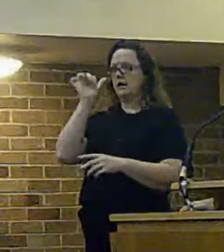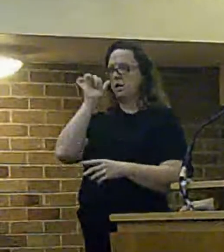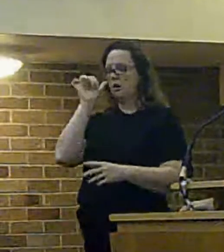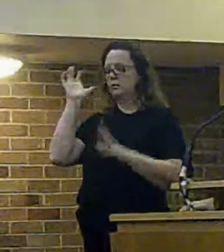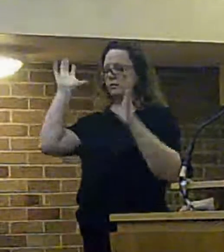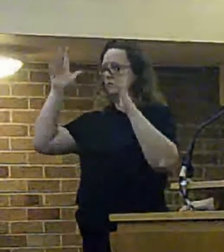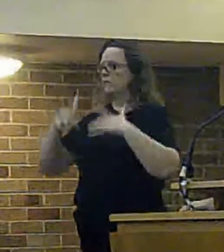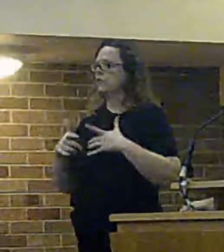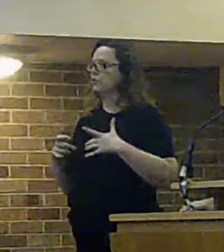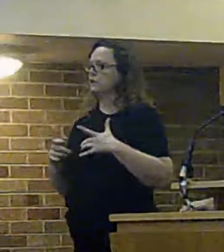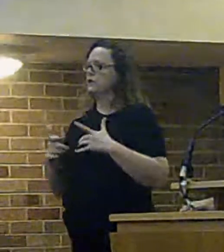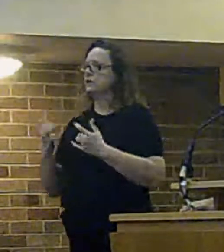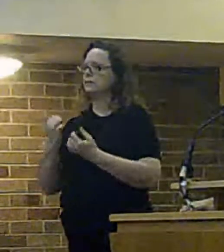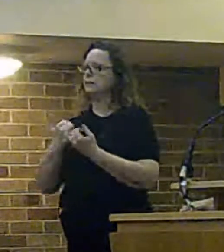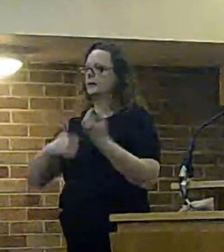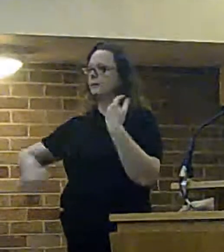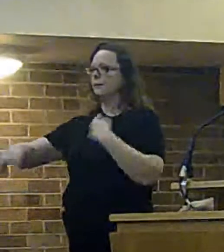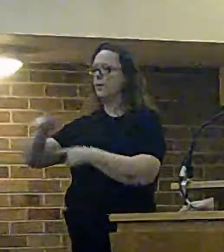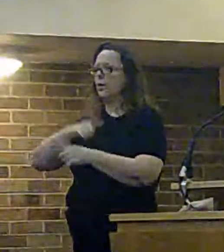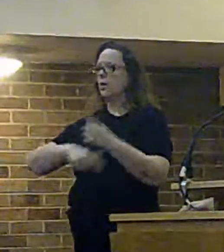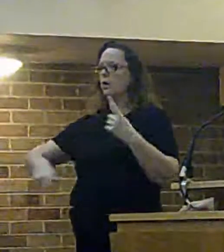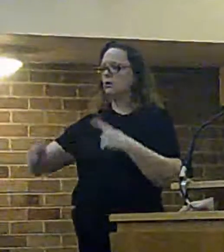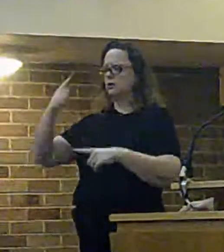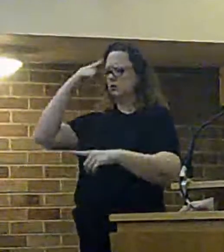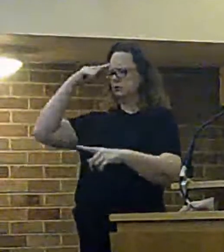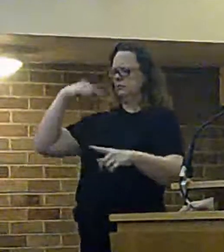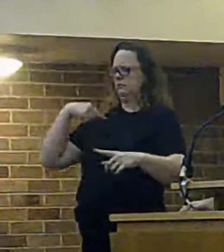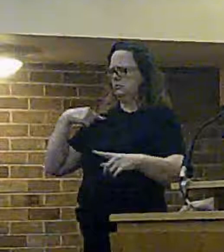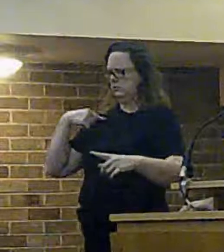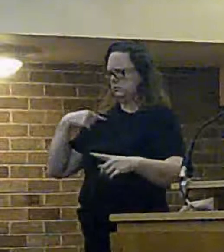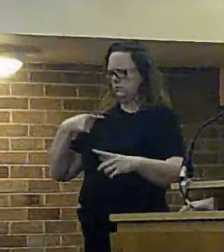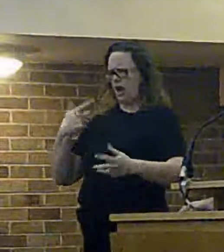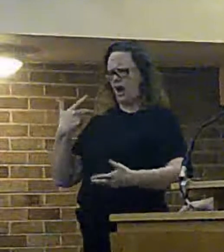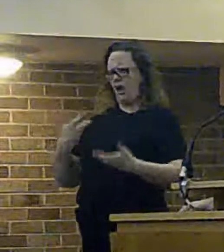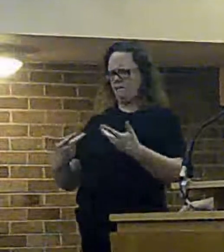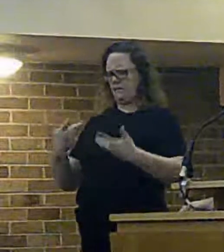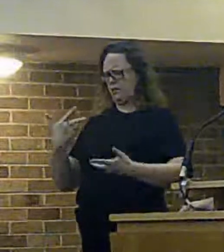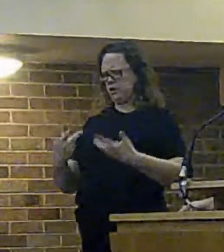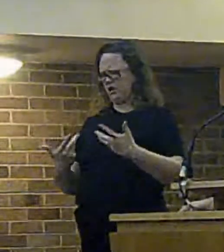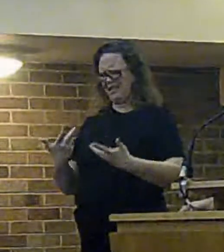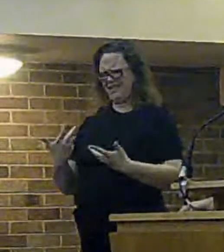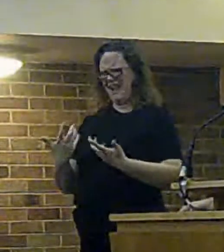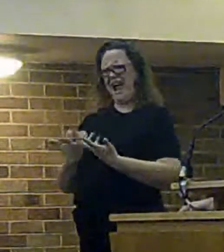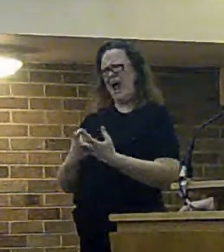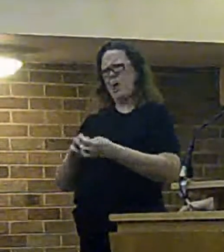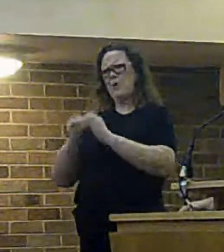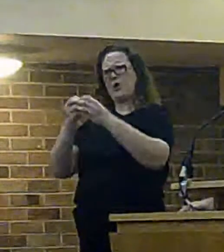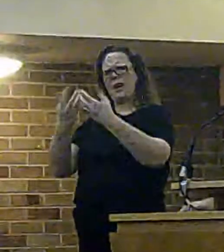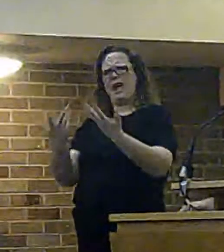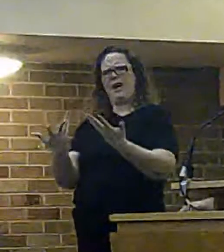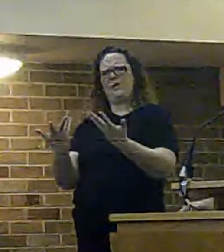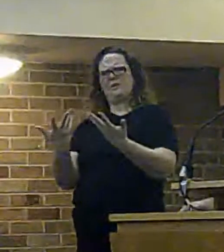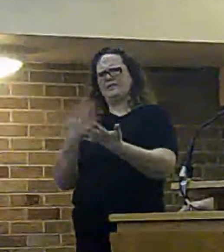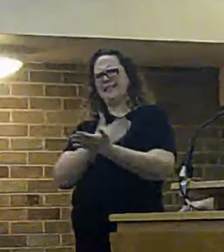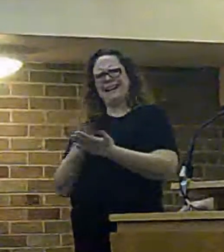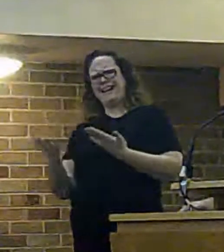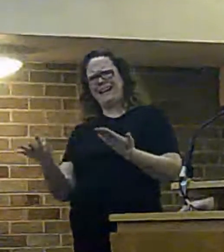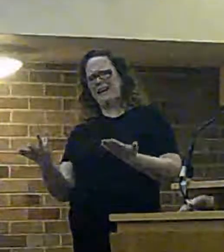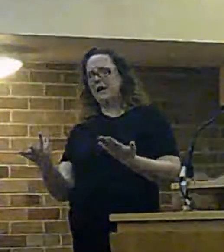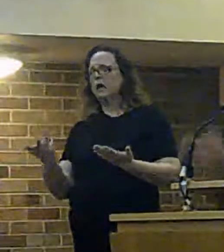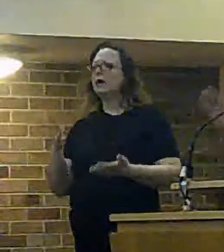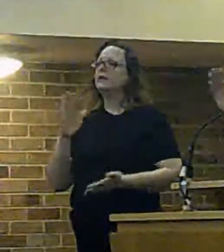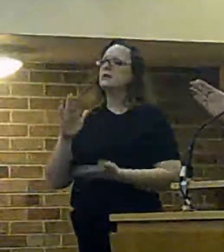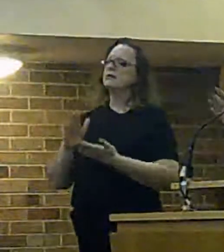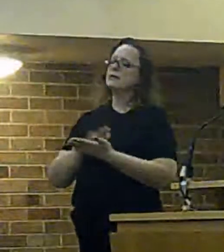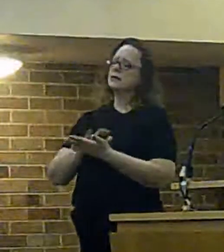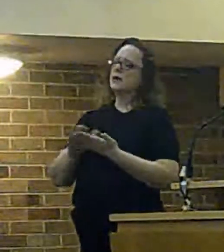confusing for people to reconcile the averages. And bear in mind as well, these are mean averages, so